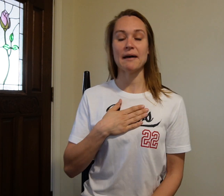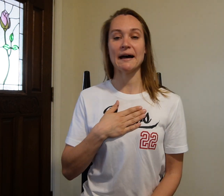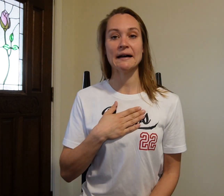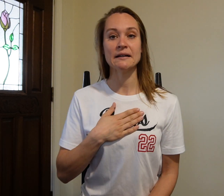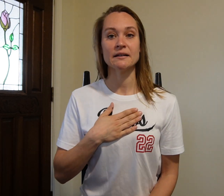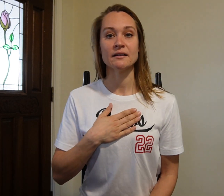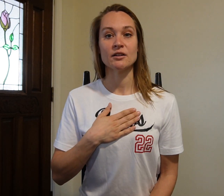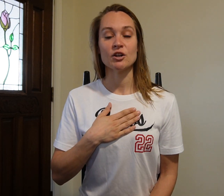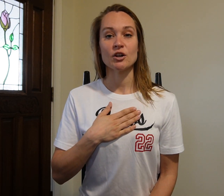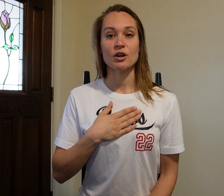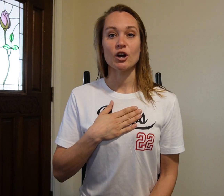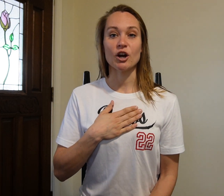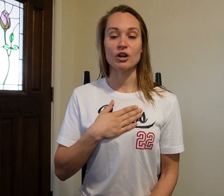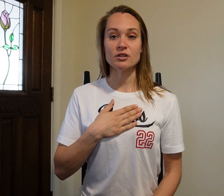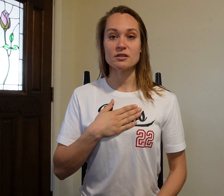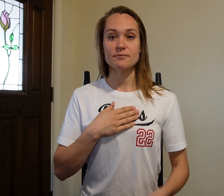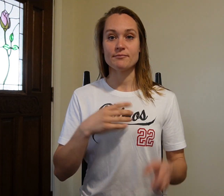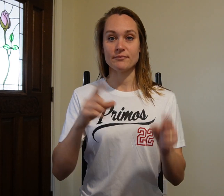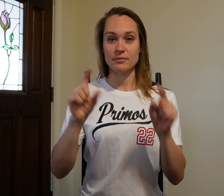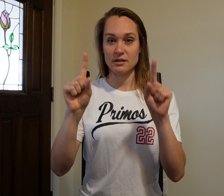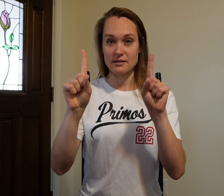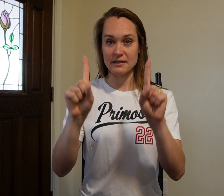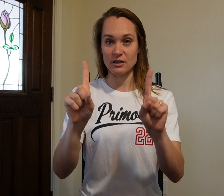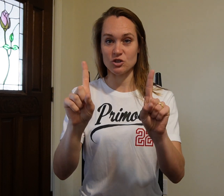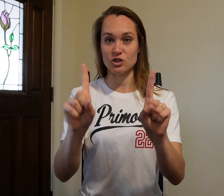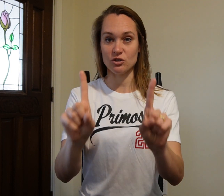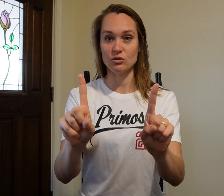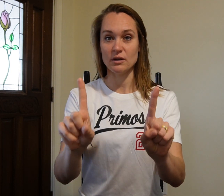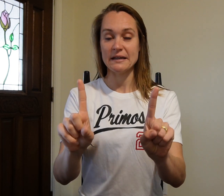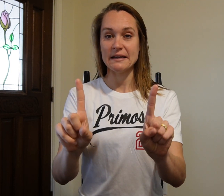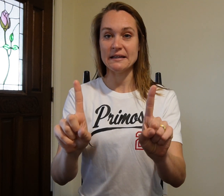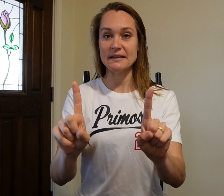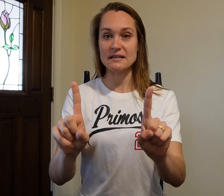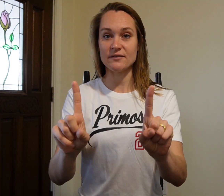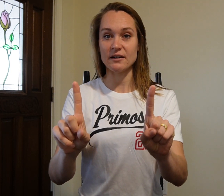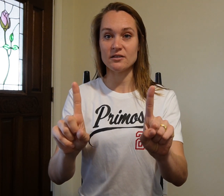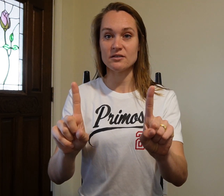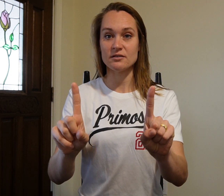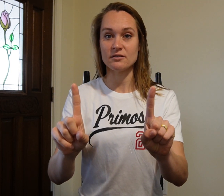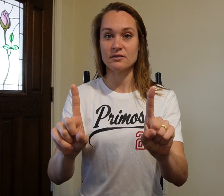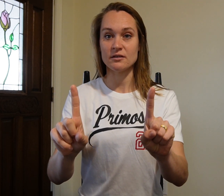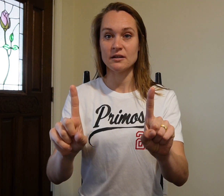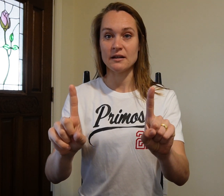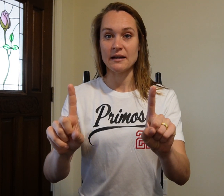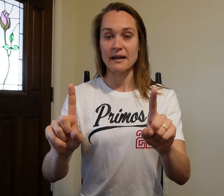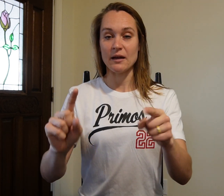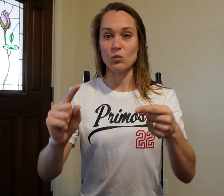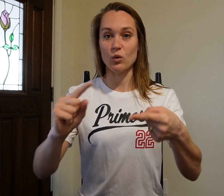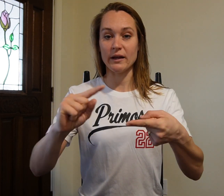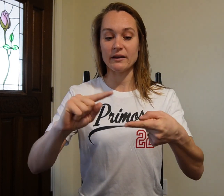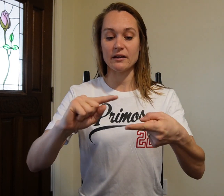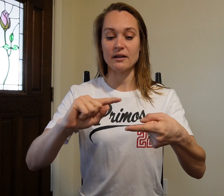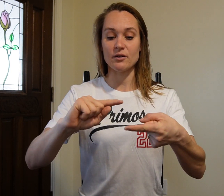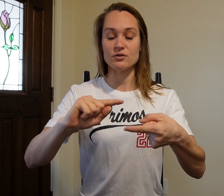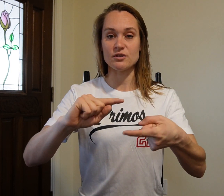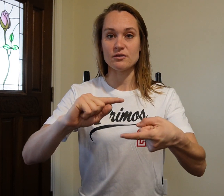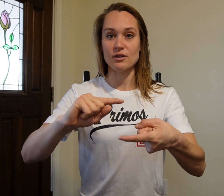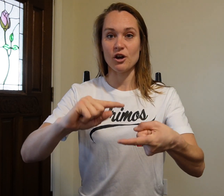My hurt. Take your 2 index fingers and one goes over